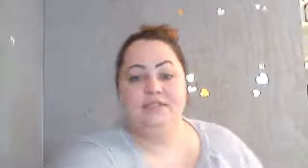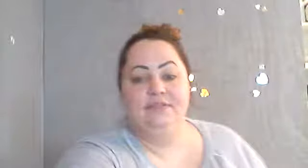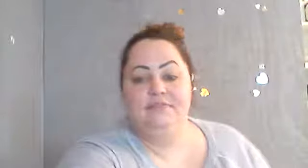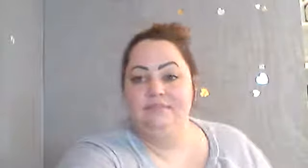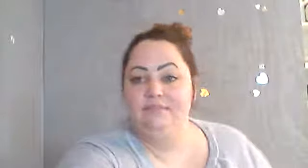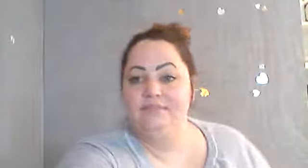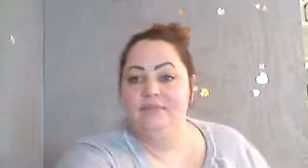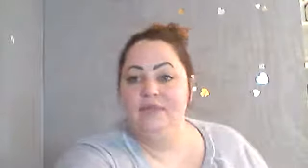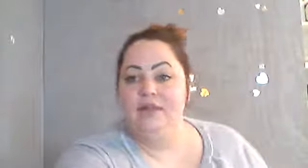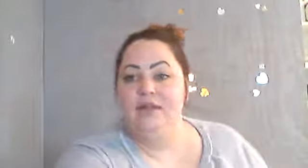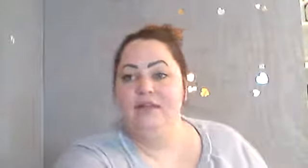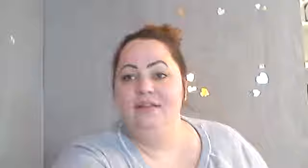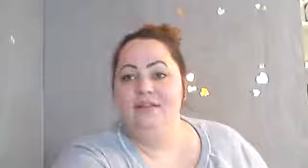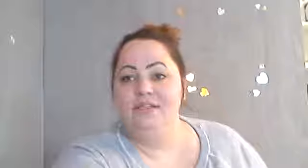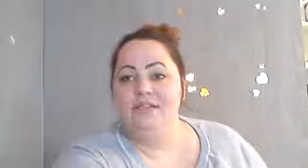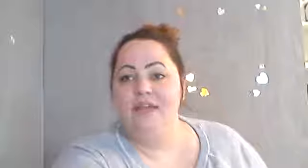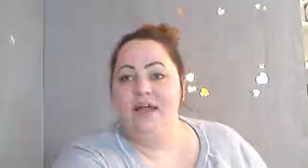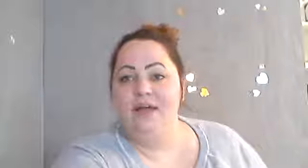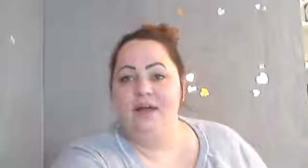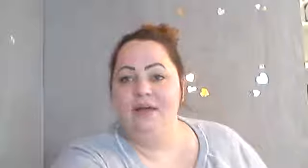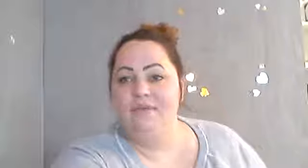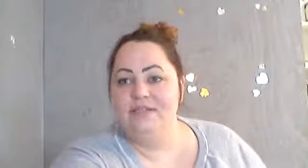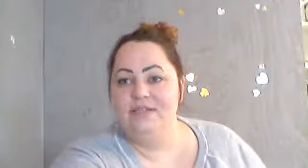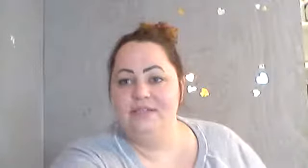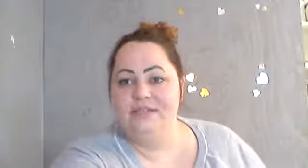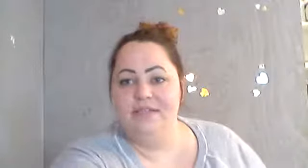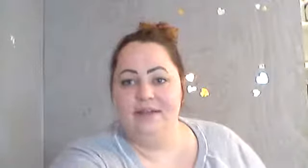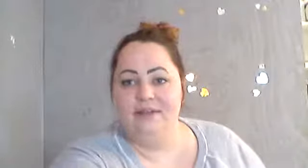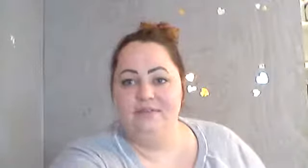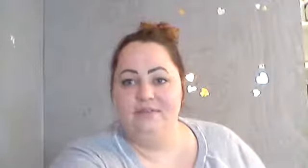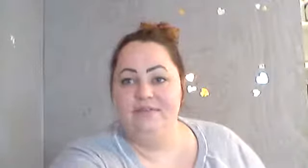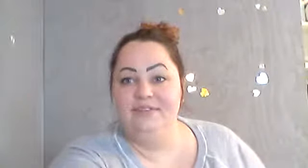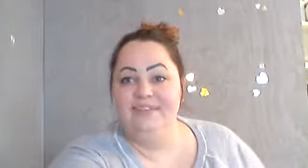interesting. Looks like I wasted time.